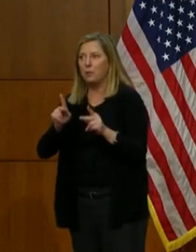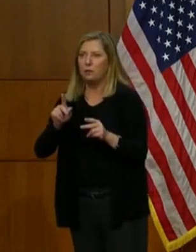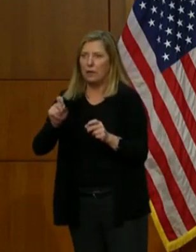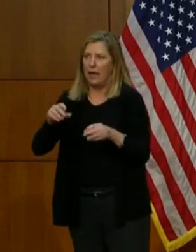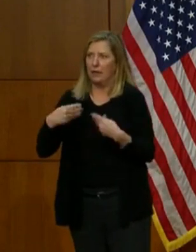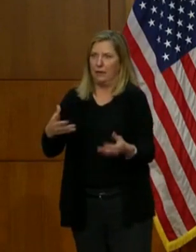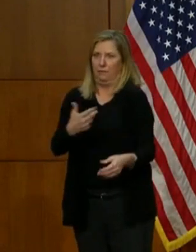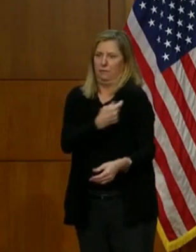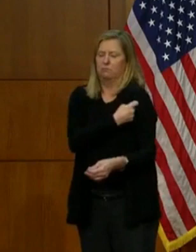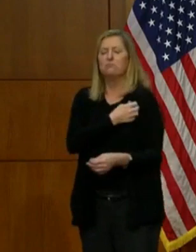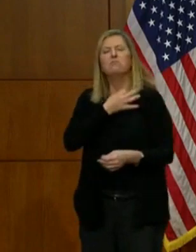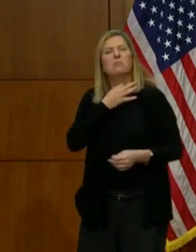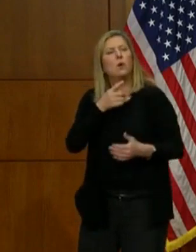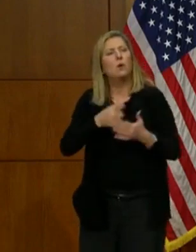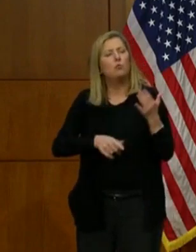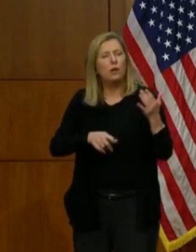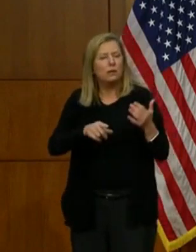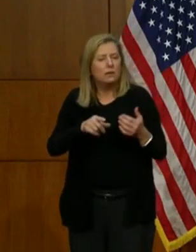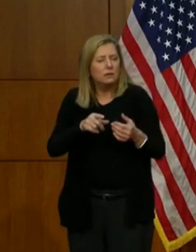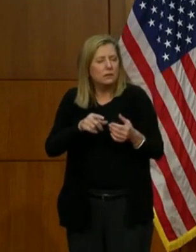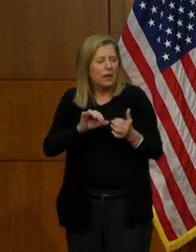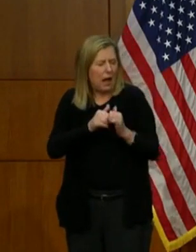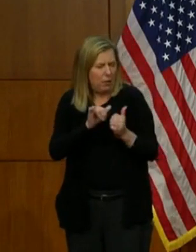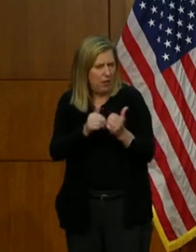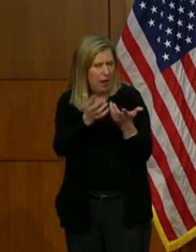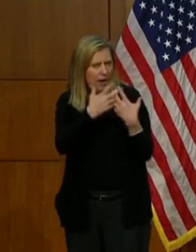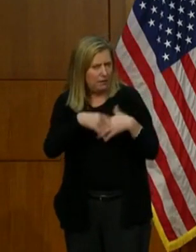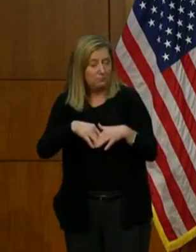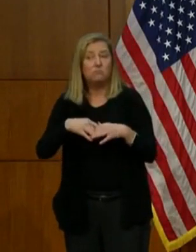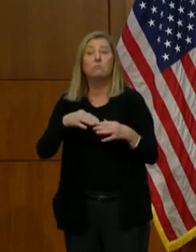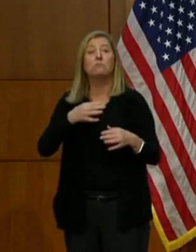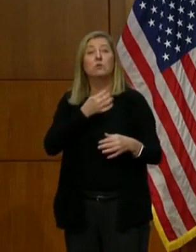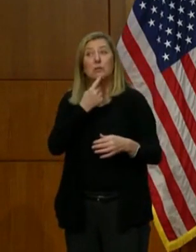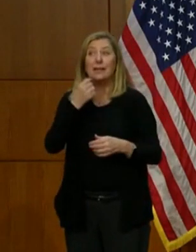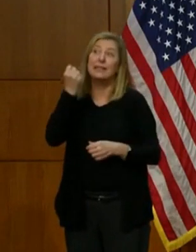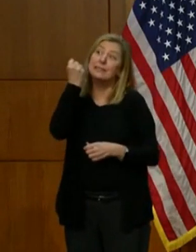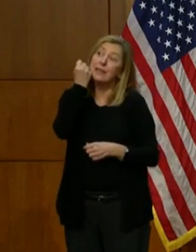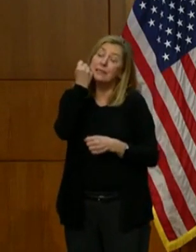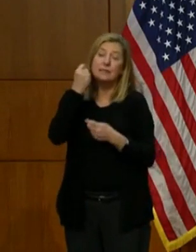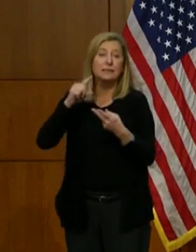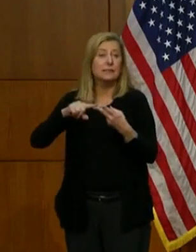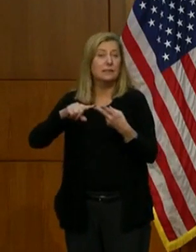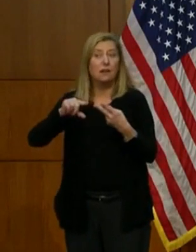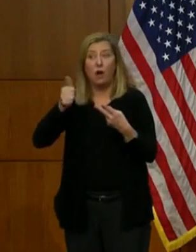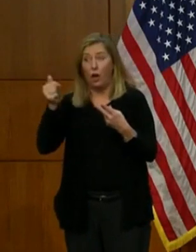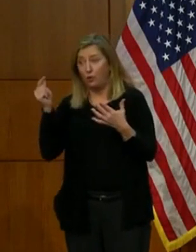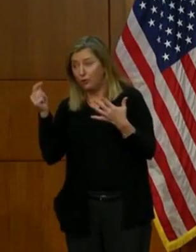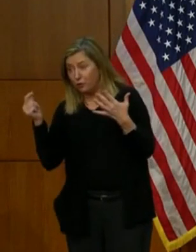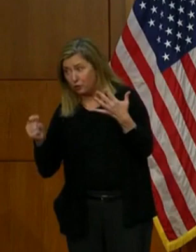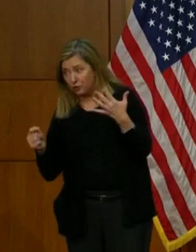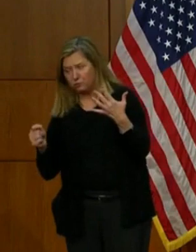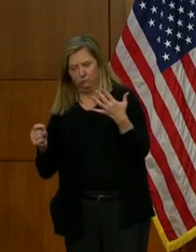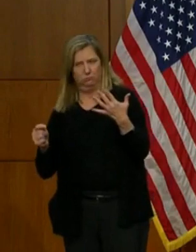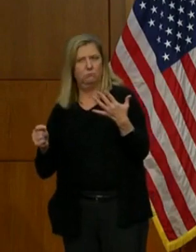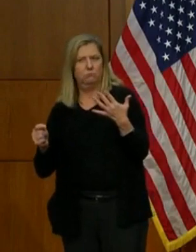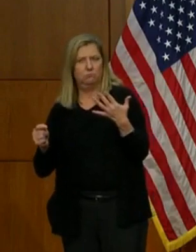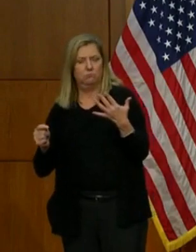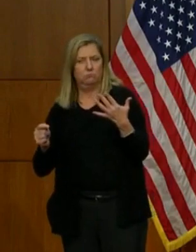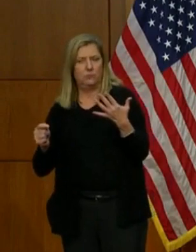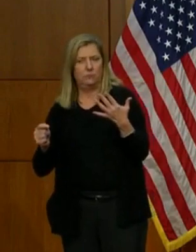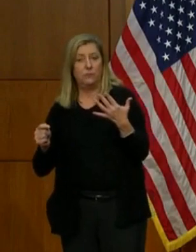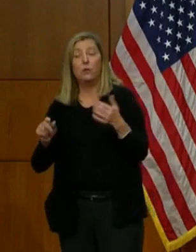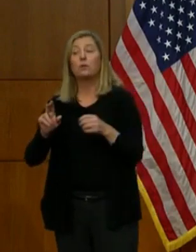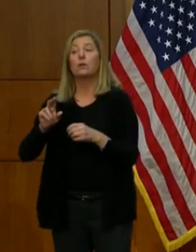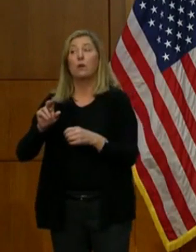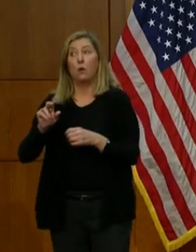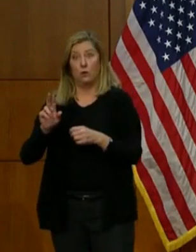actually looks like in practice? Are dentists and these others, are they going to be using their own existing